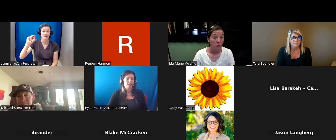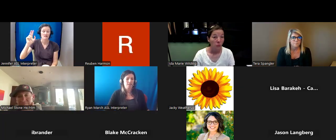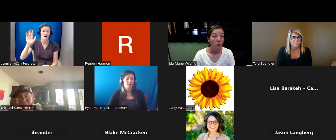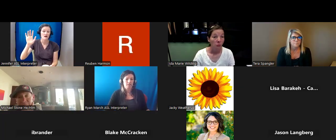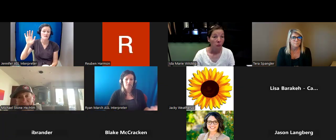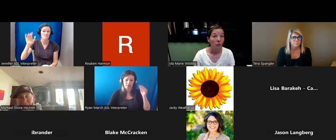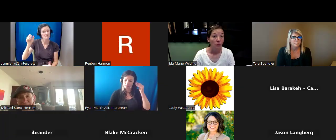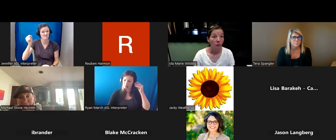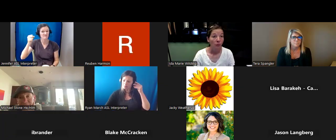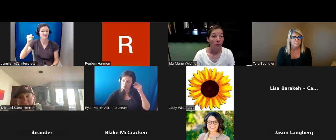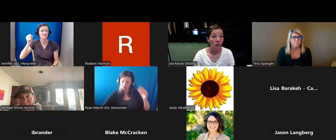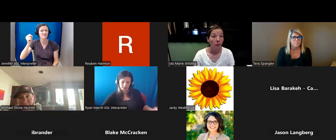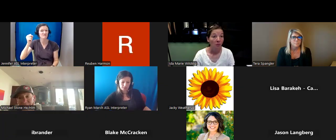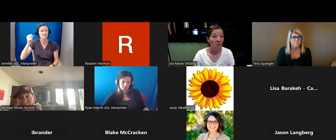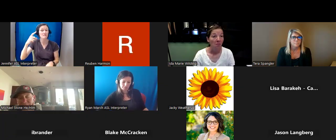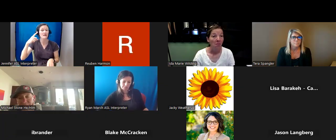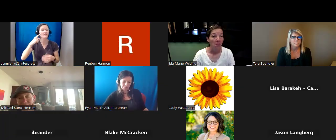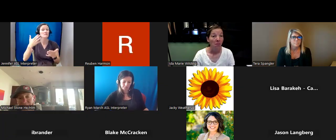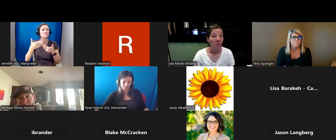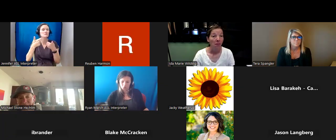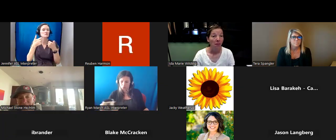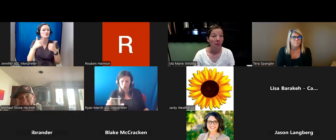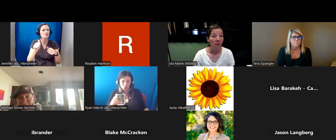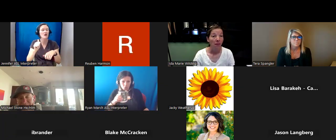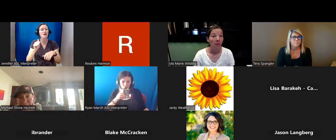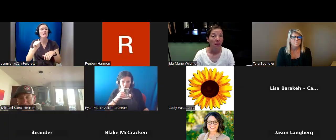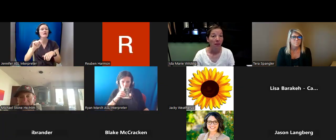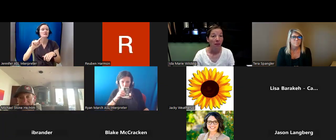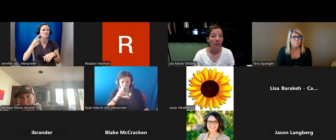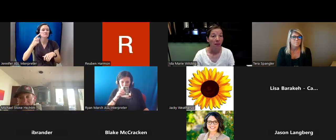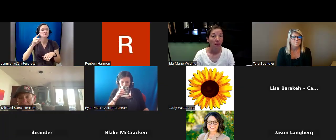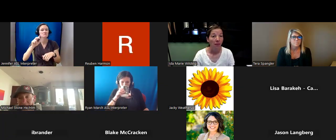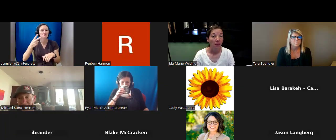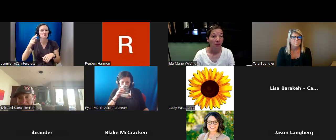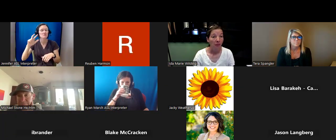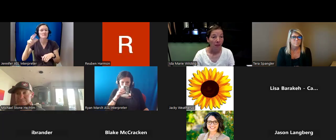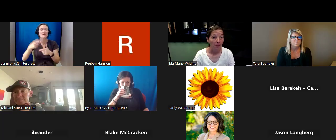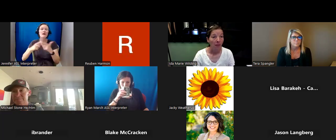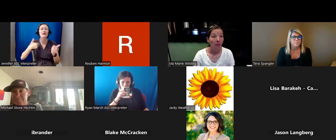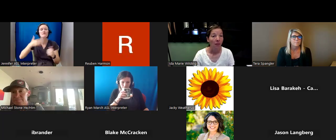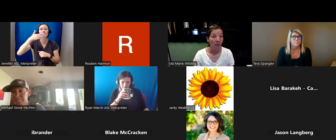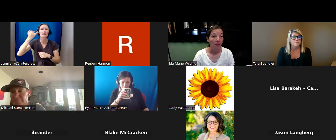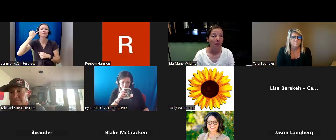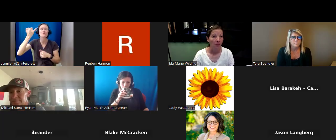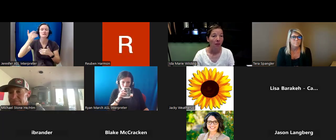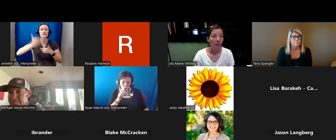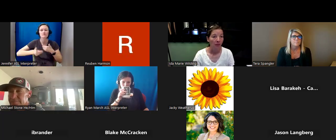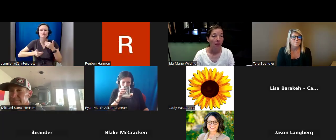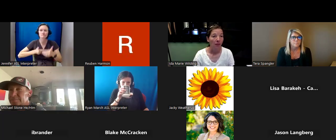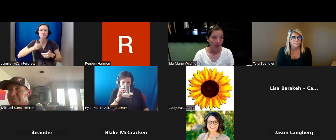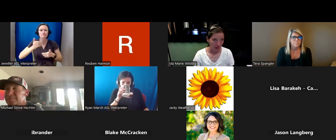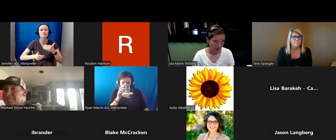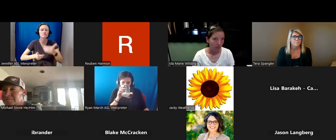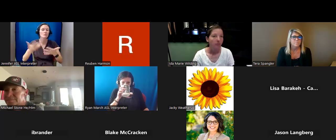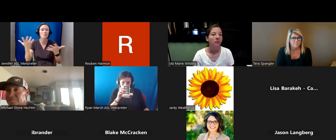This is Megan. Yeah, I think maybe after we do it a few times, we'll have a better idea of the cadence and be able